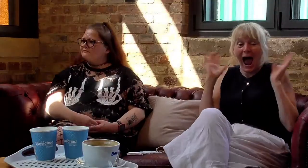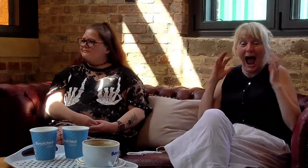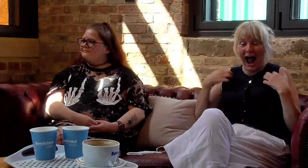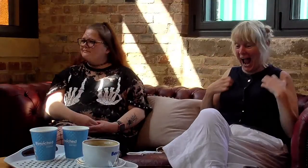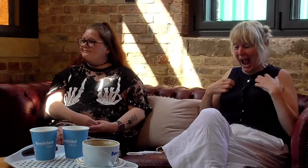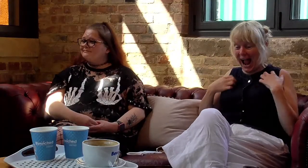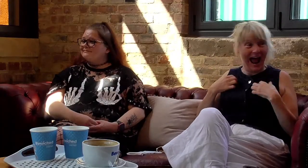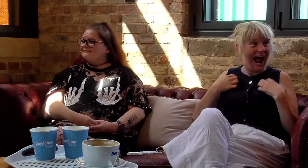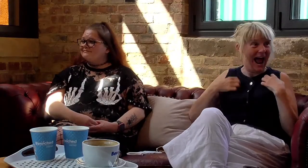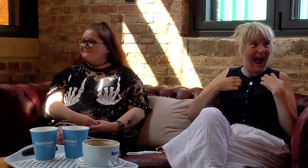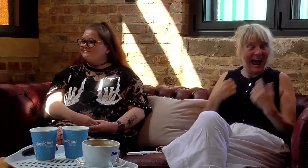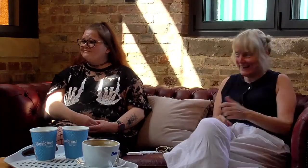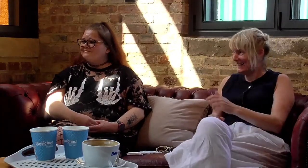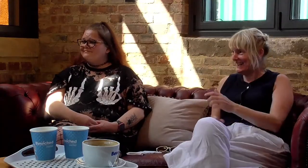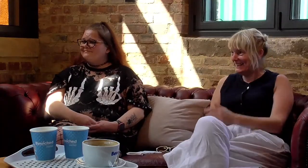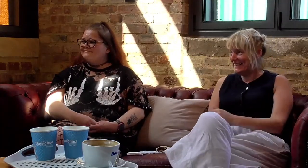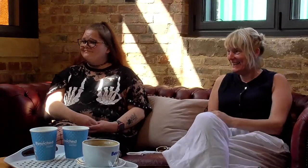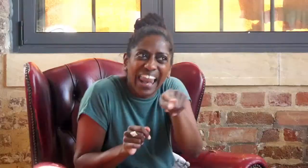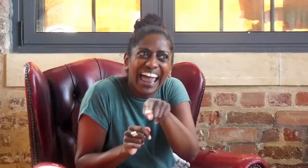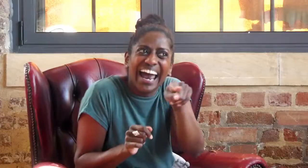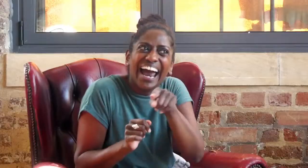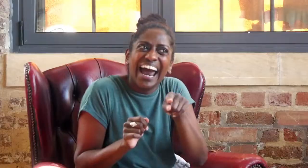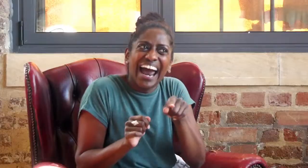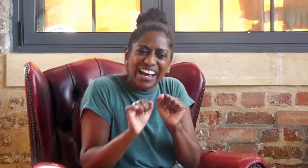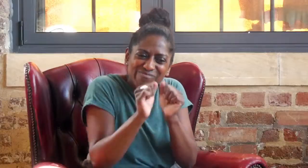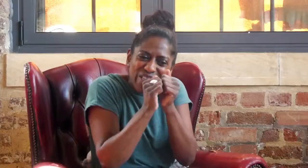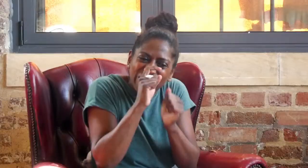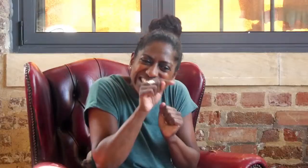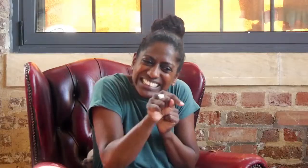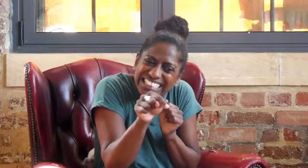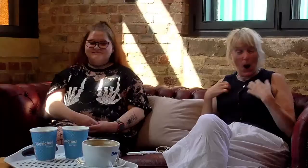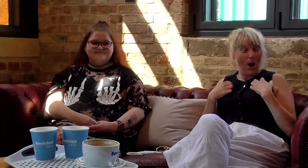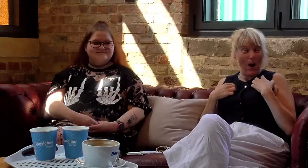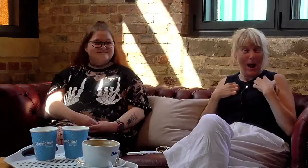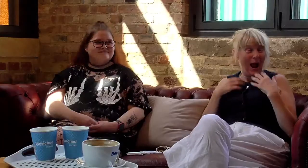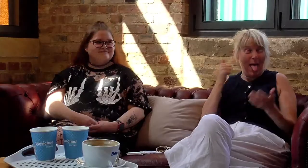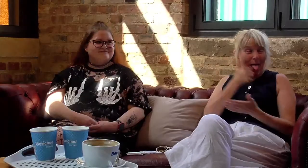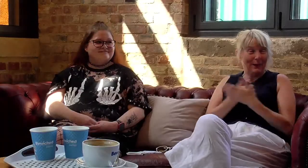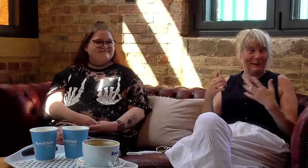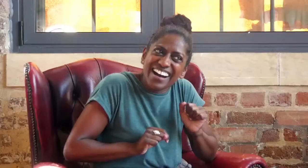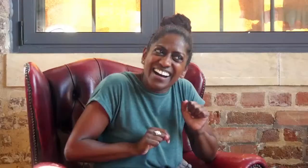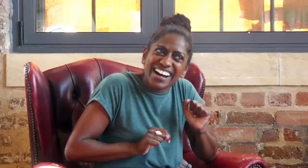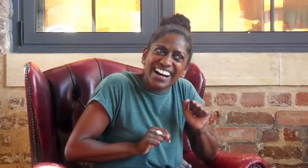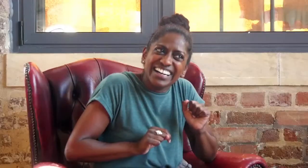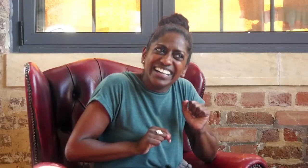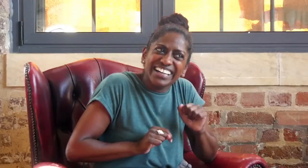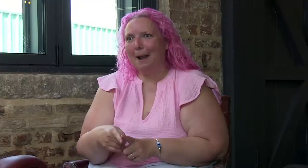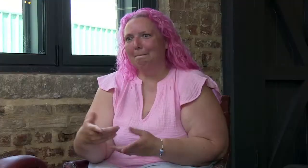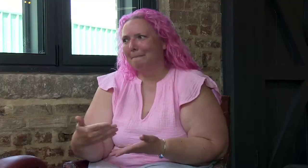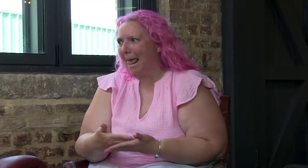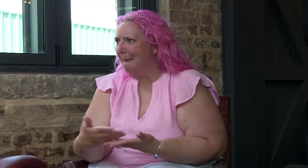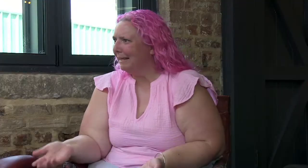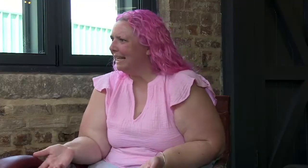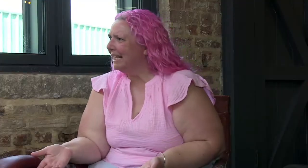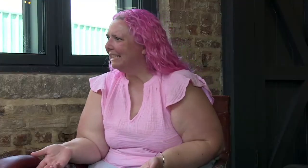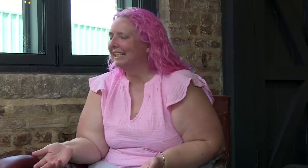my little babies have all grown up. It They makes me so started as a little excited. shoot and now they're huge. And I'm like, oh, brilliant. But animals are the same. They